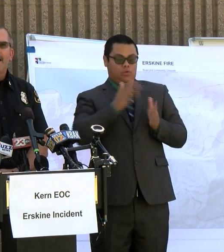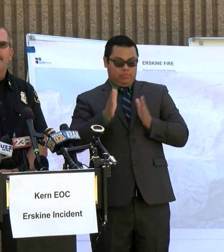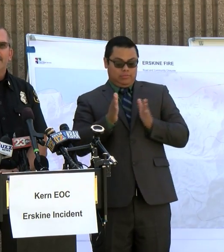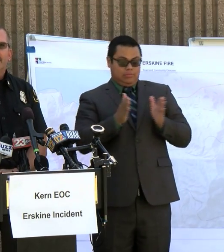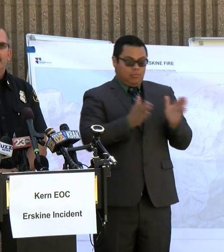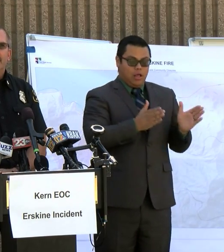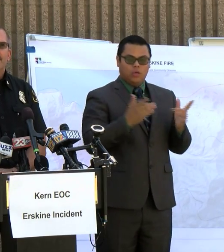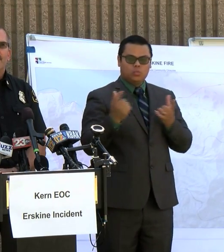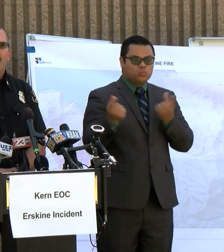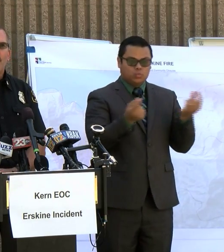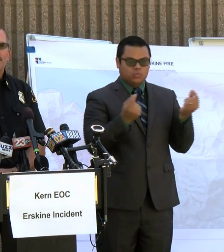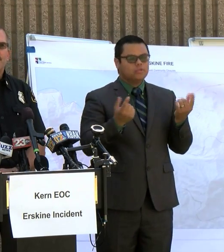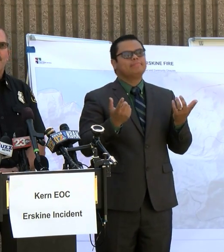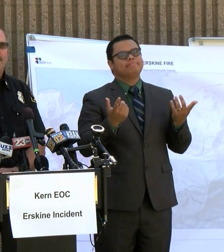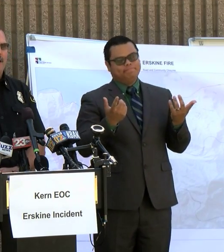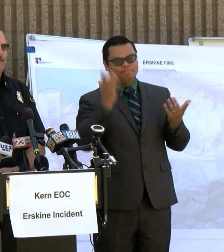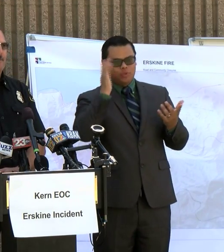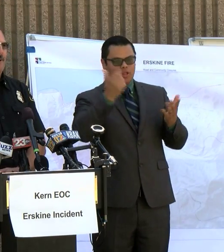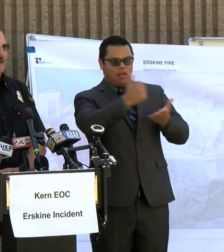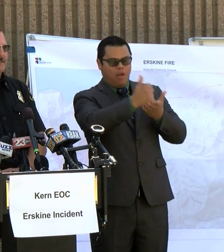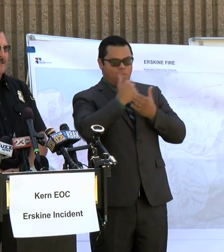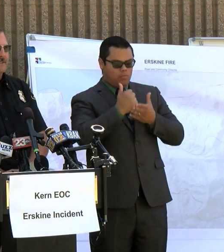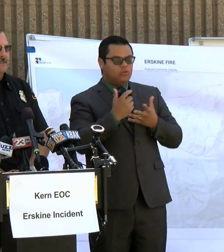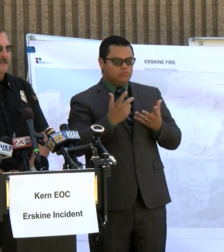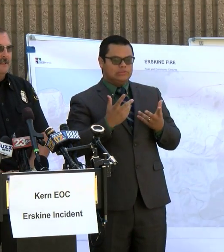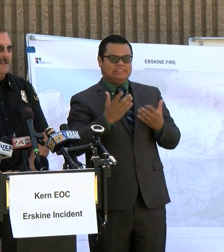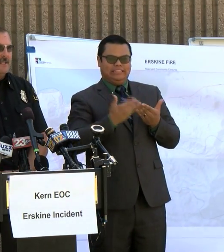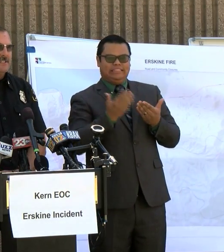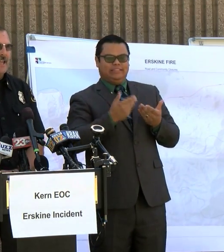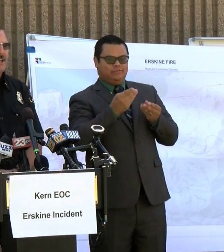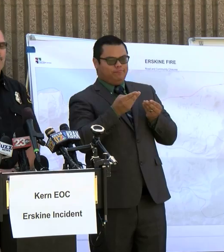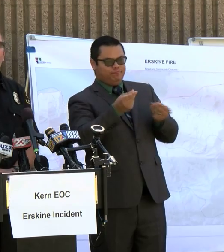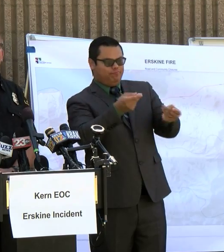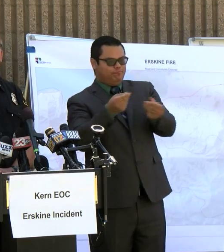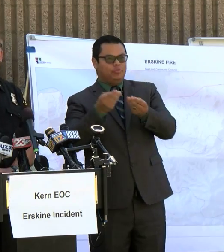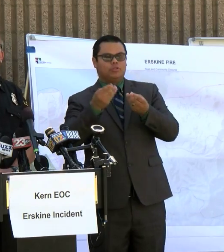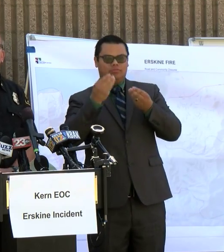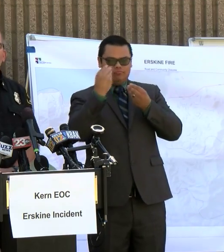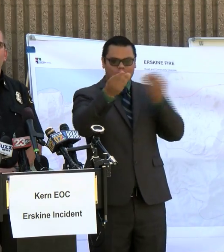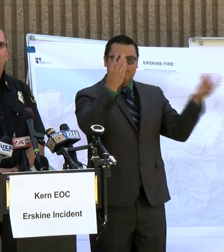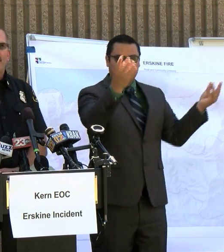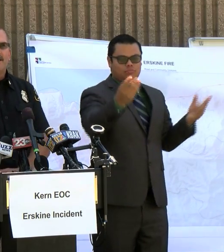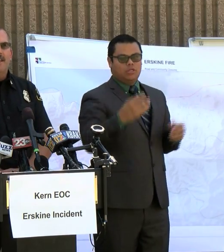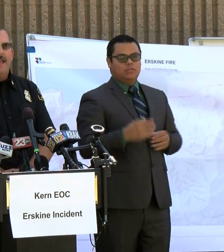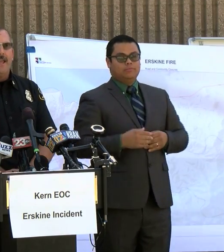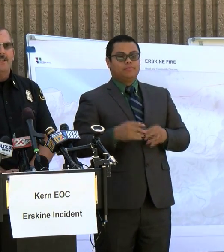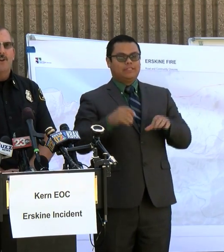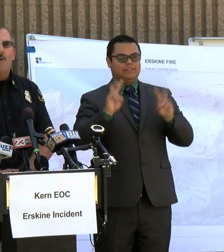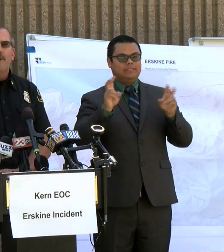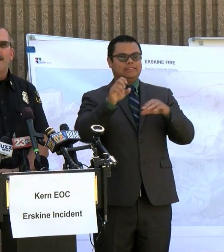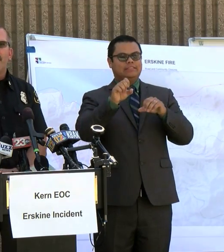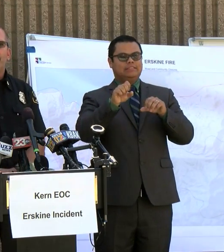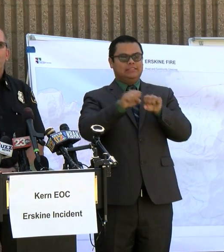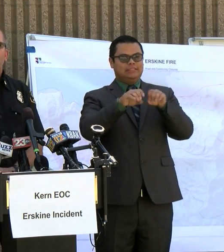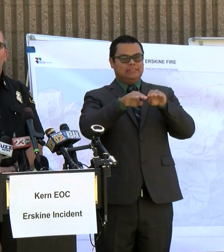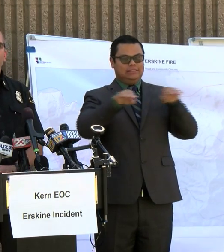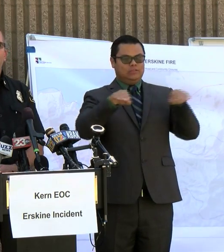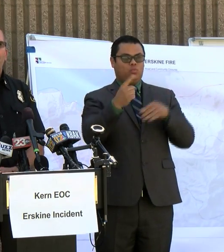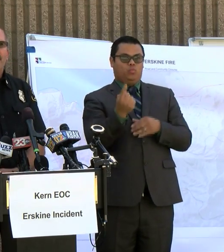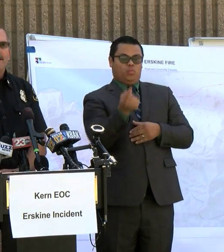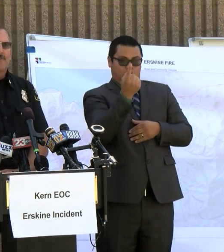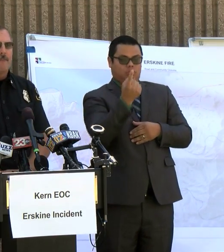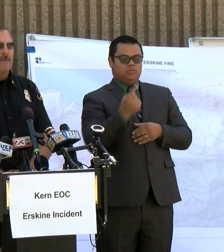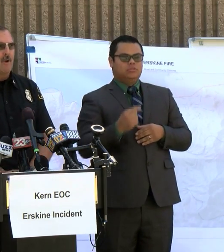put back into their homes as part of the recovery process. Stage 1 we're initiating today is opening up